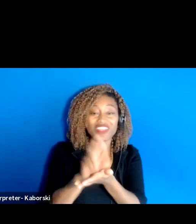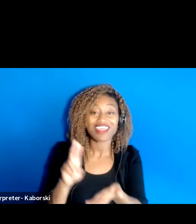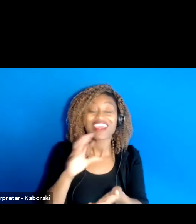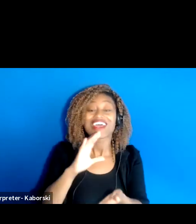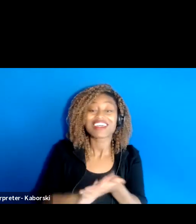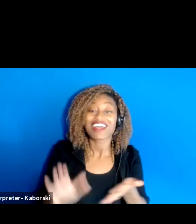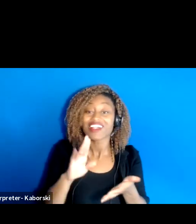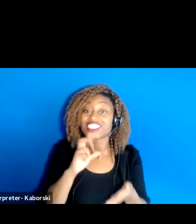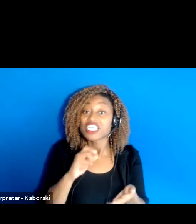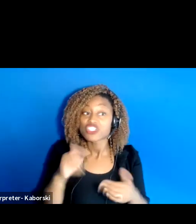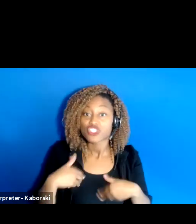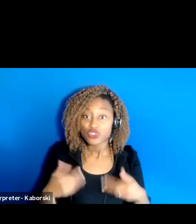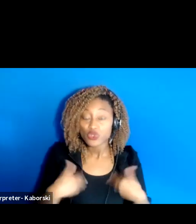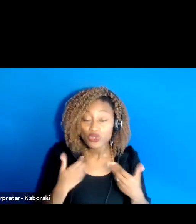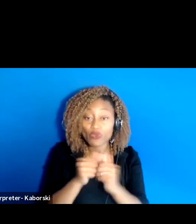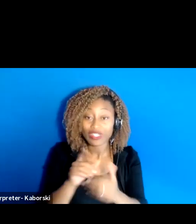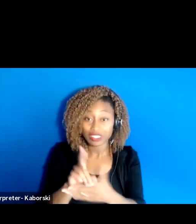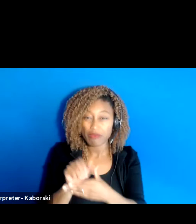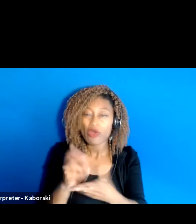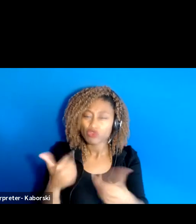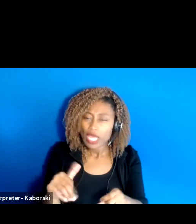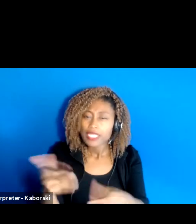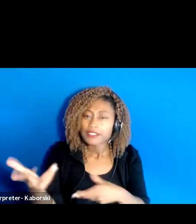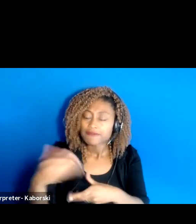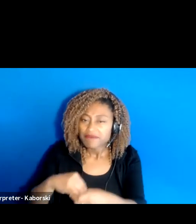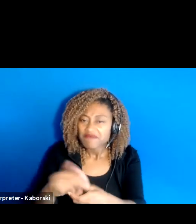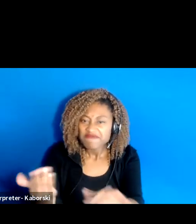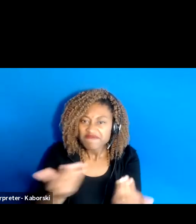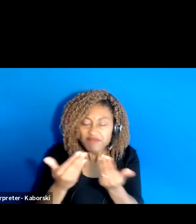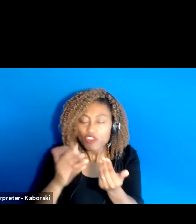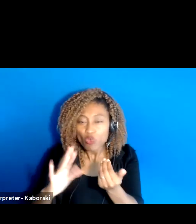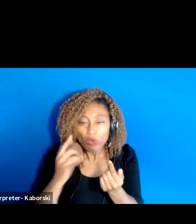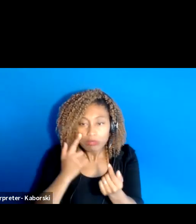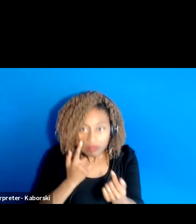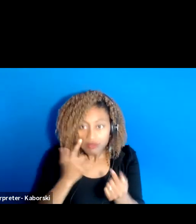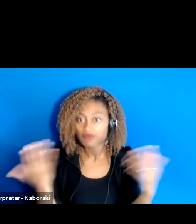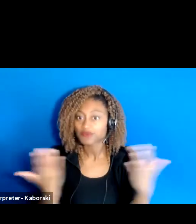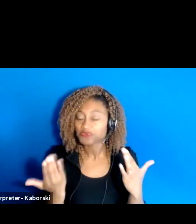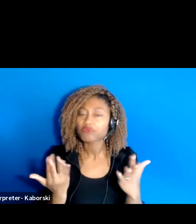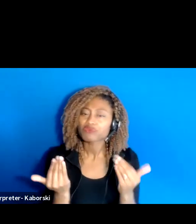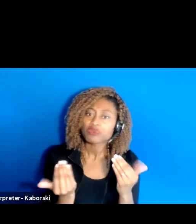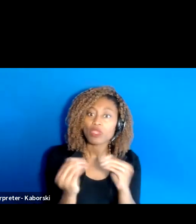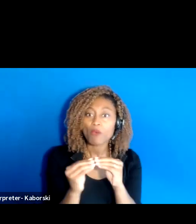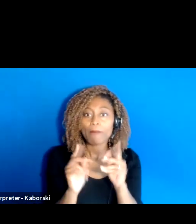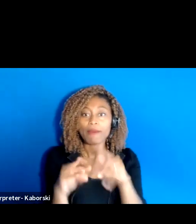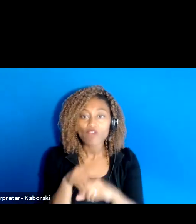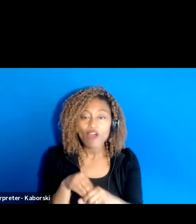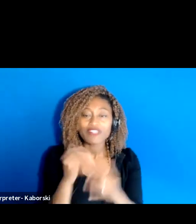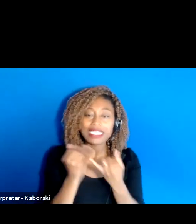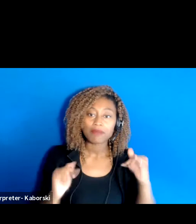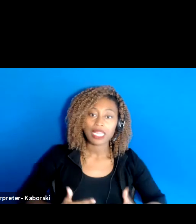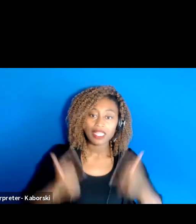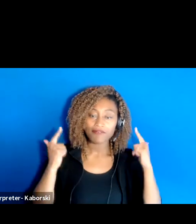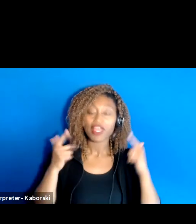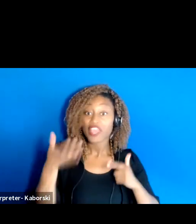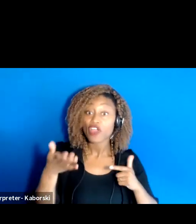with disabilities about what they're seeing in the community, and trying to get more people involved in independent living at